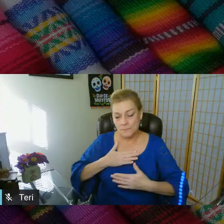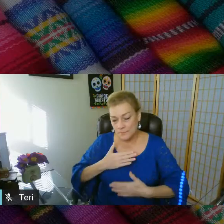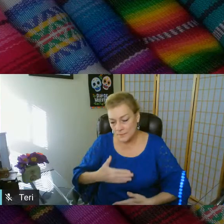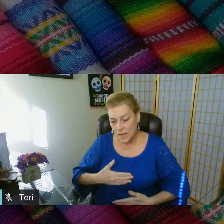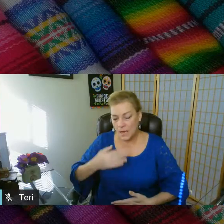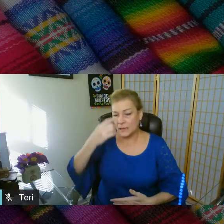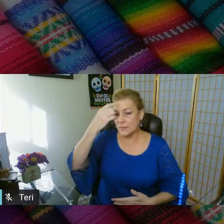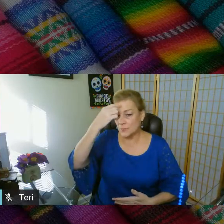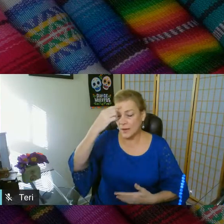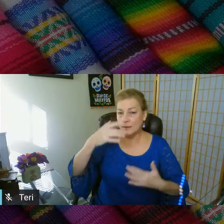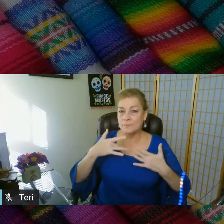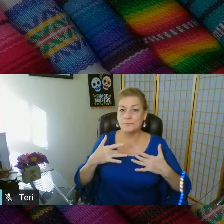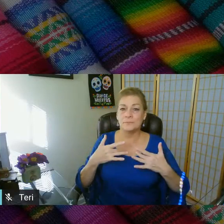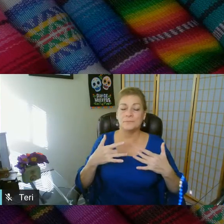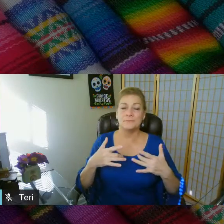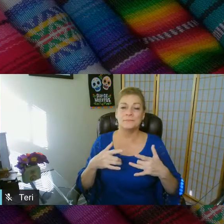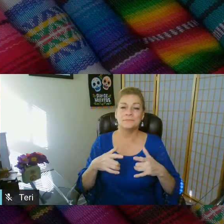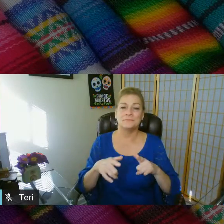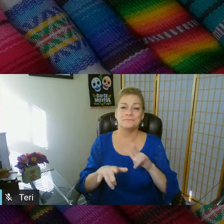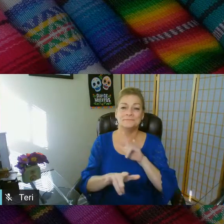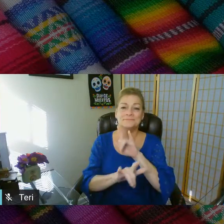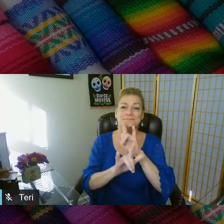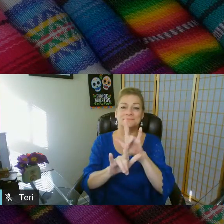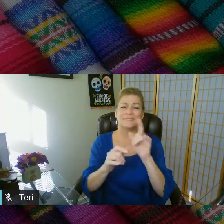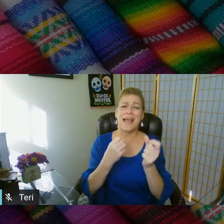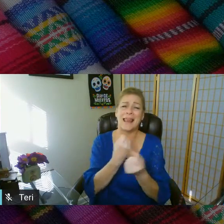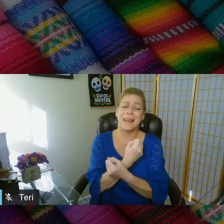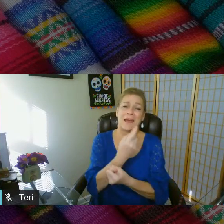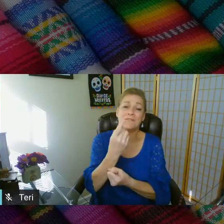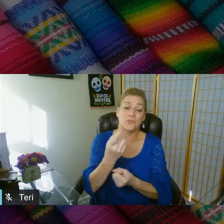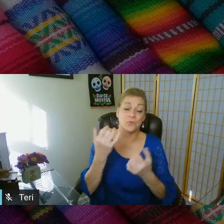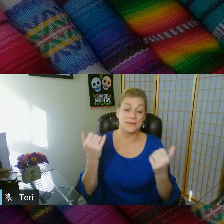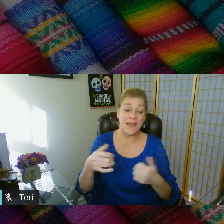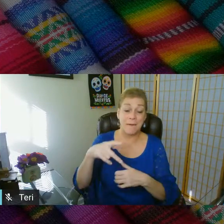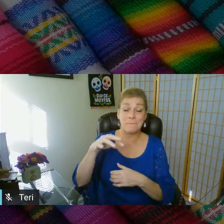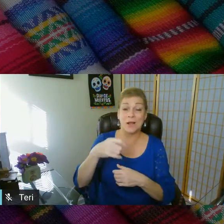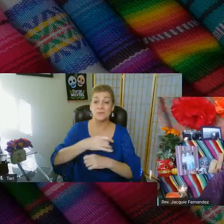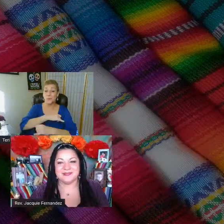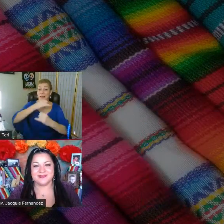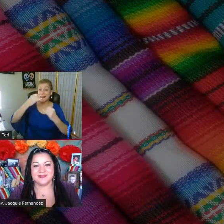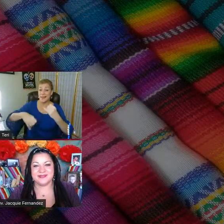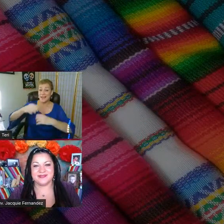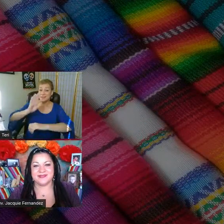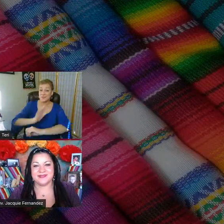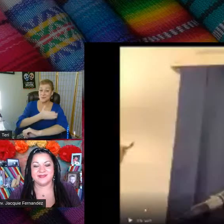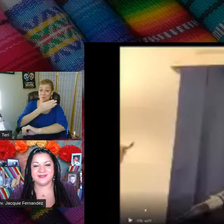And I love you. And so let's hear a closing song by Pancho.